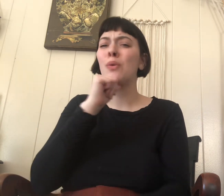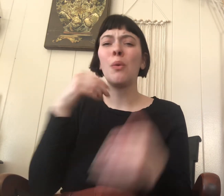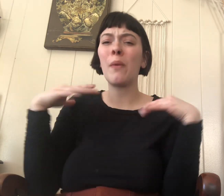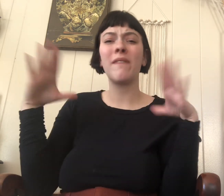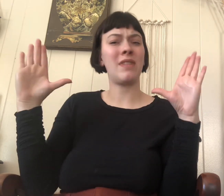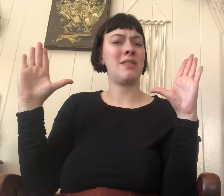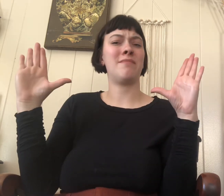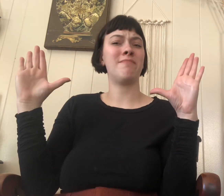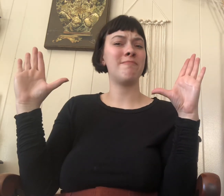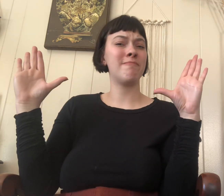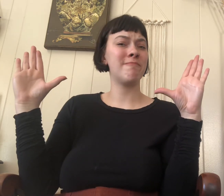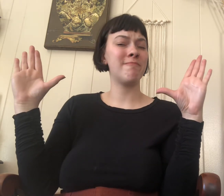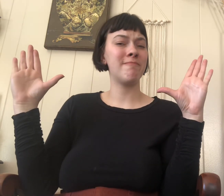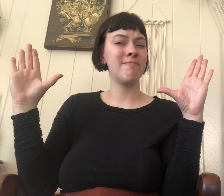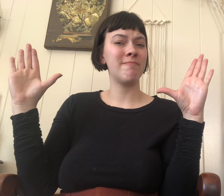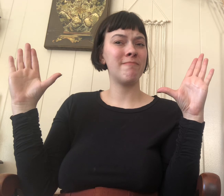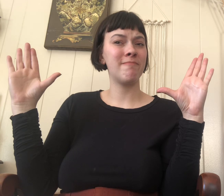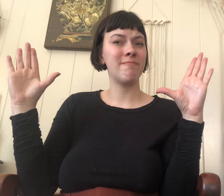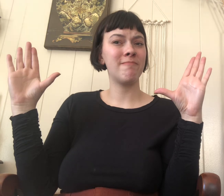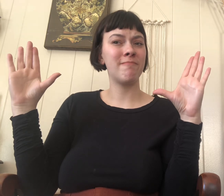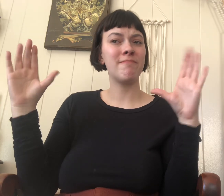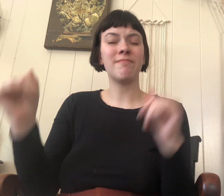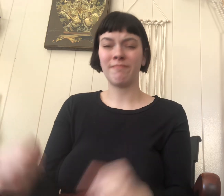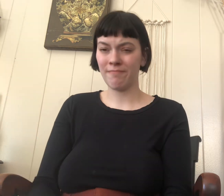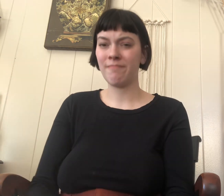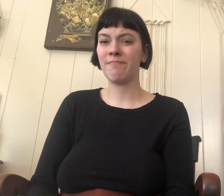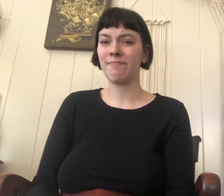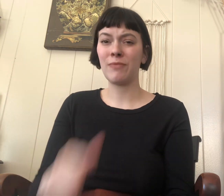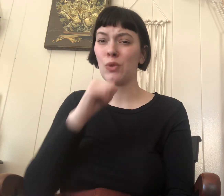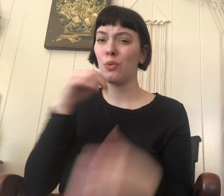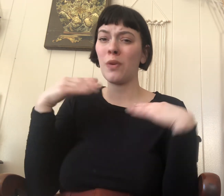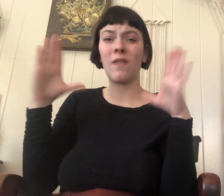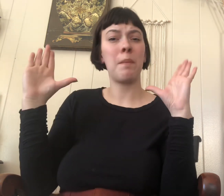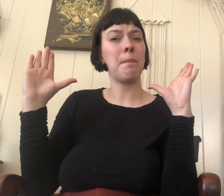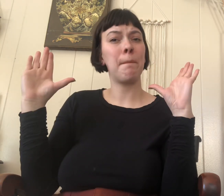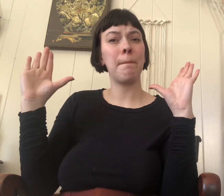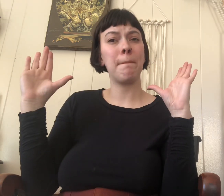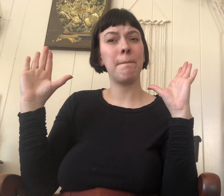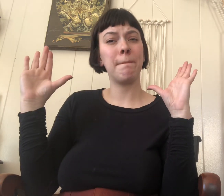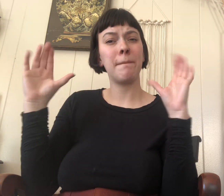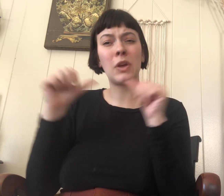wholeheartedly and don't give up. And continue to fight.